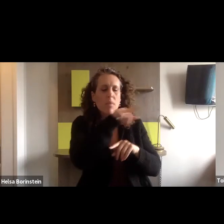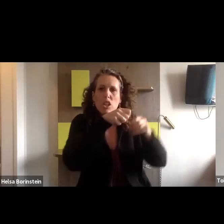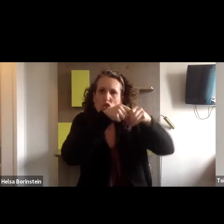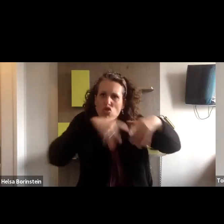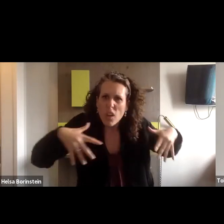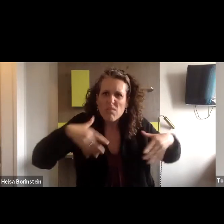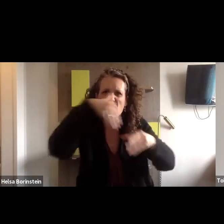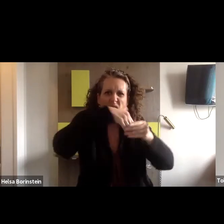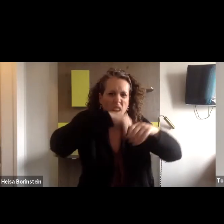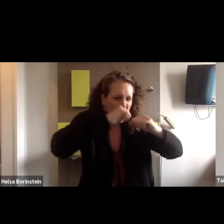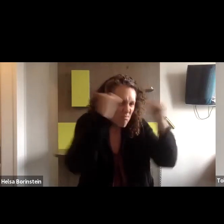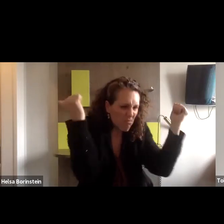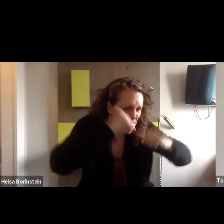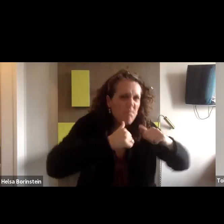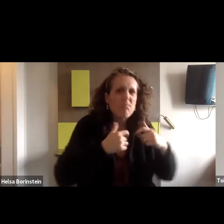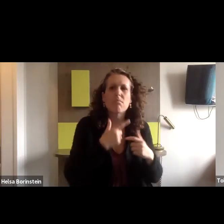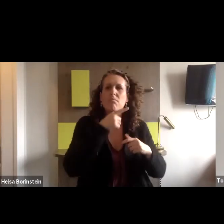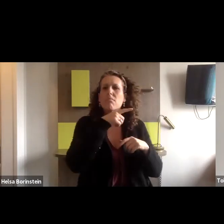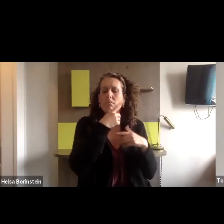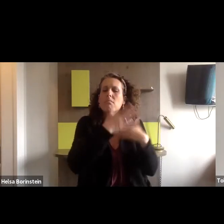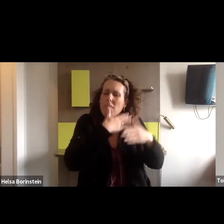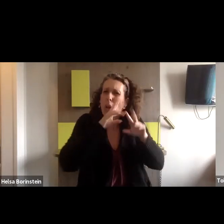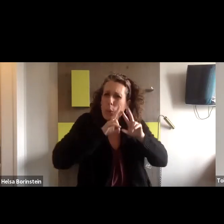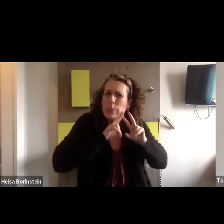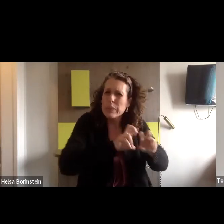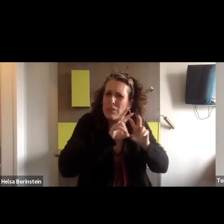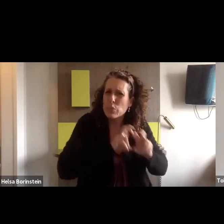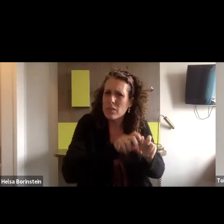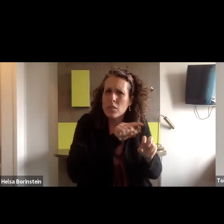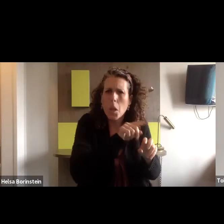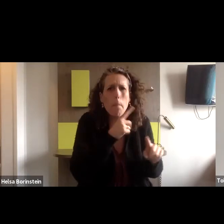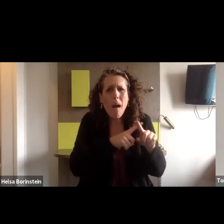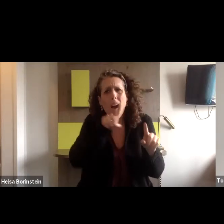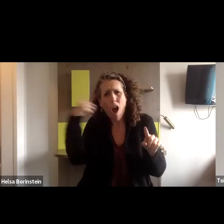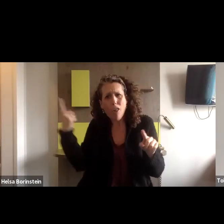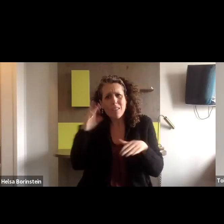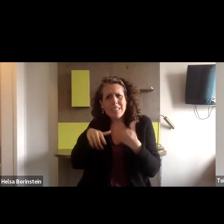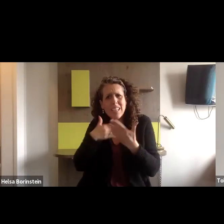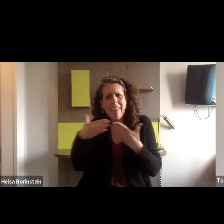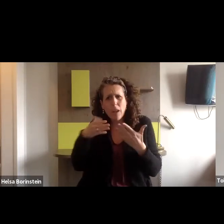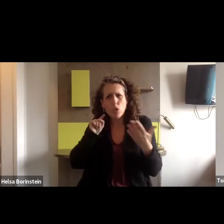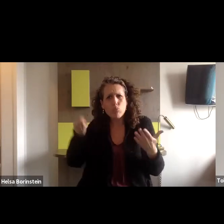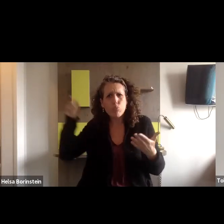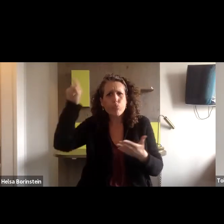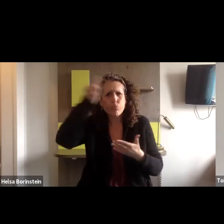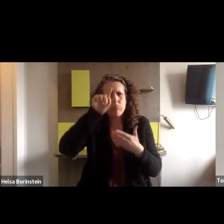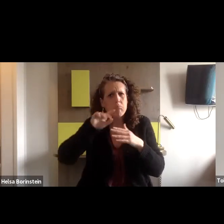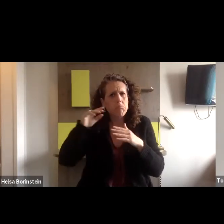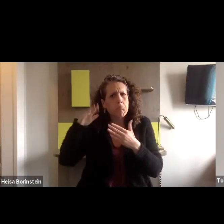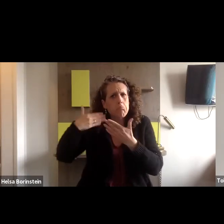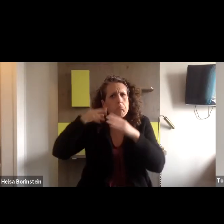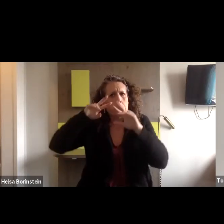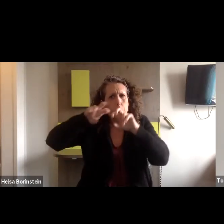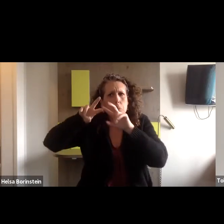use, but it's not as, and this applies to many sign languages worldwide. It's not